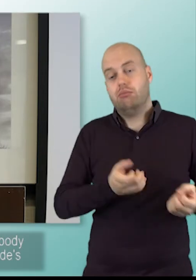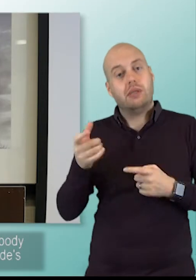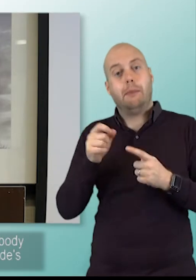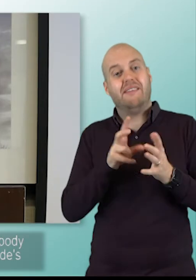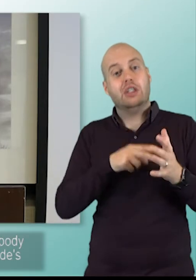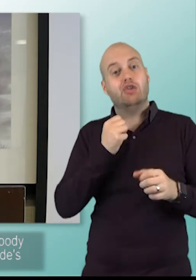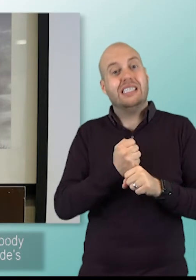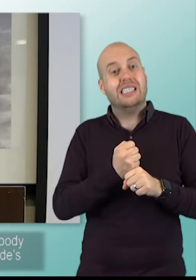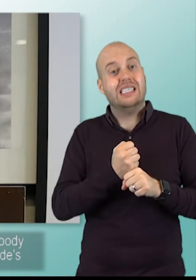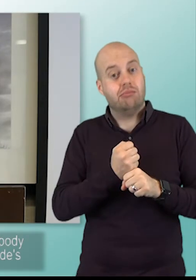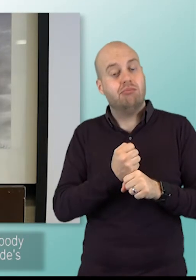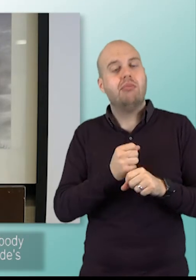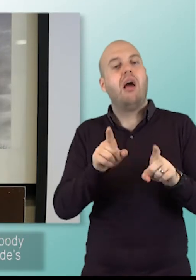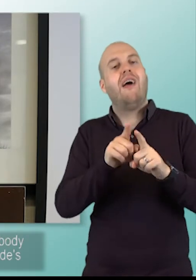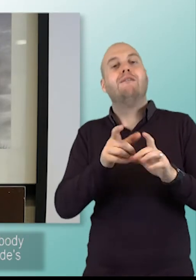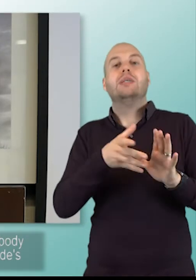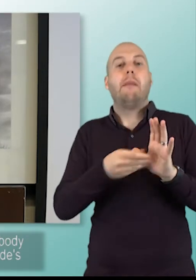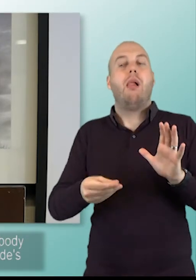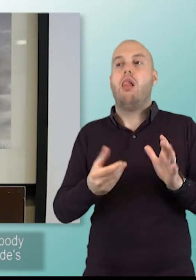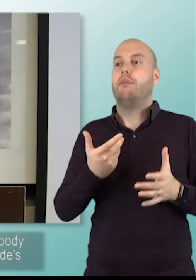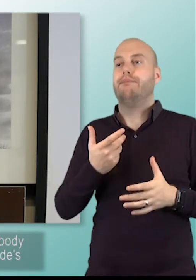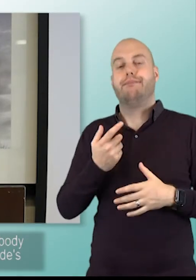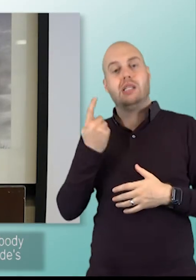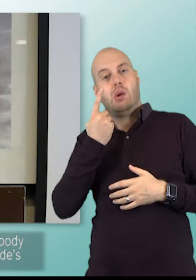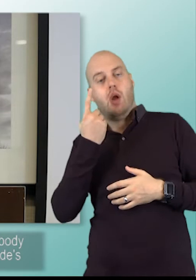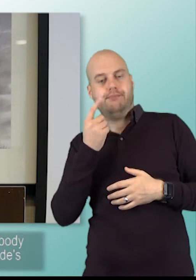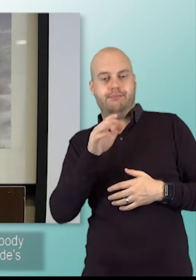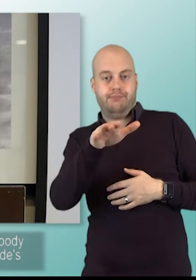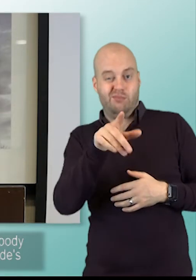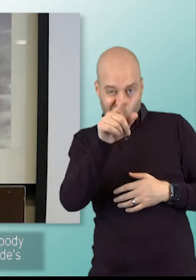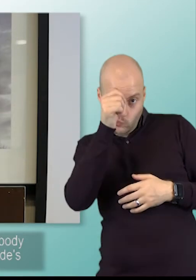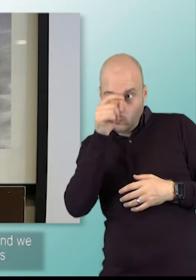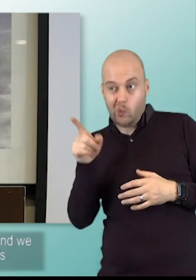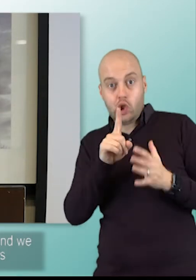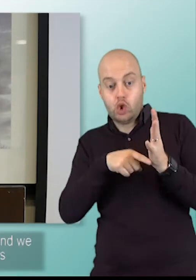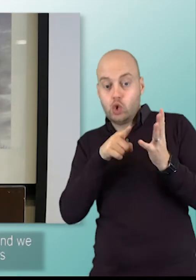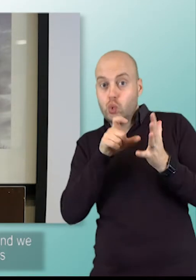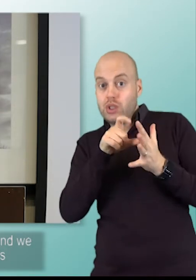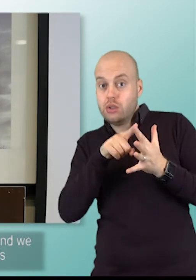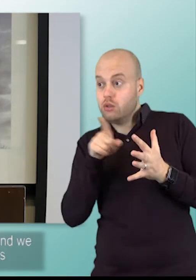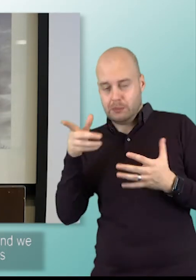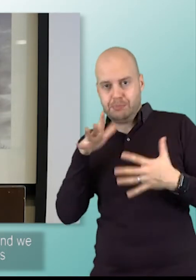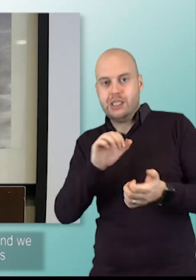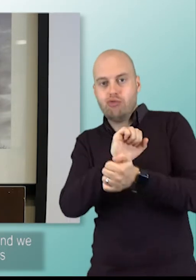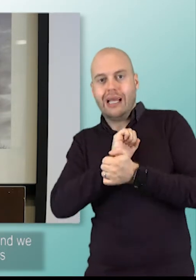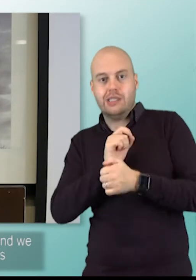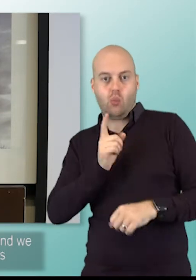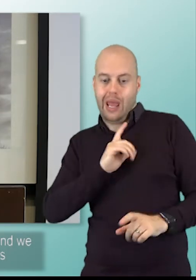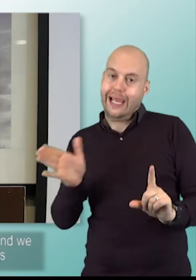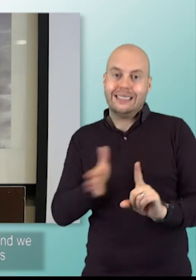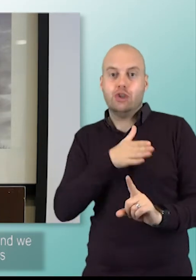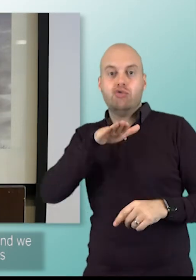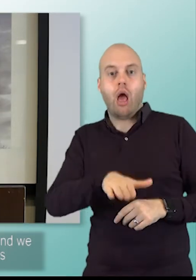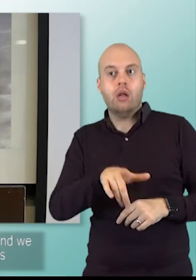with Jude this time. Somebody comes to you tomorrow and says, did you know Jude's been arrested for hitting a child, you know,